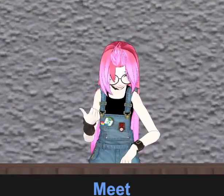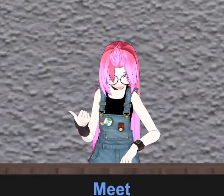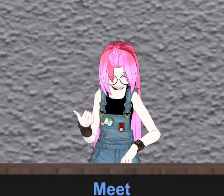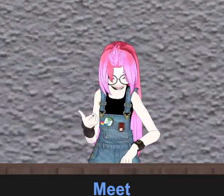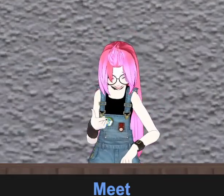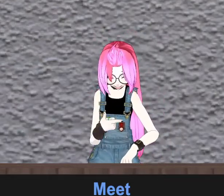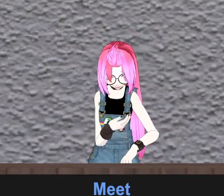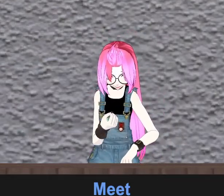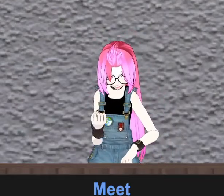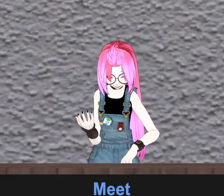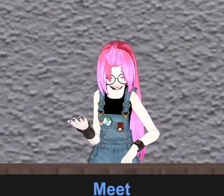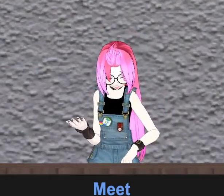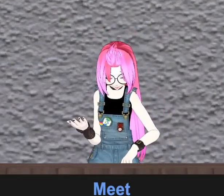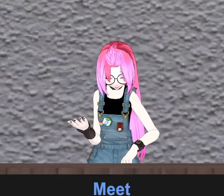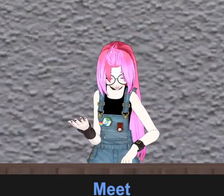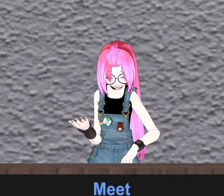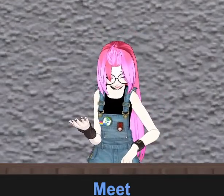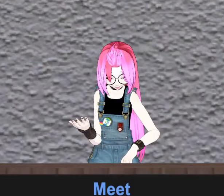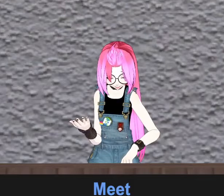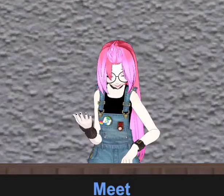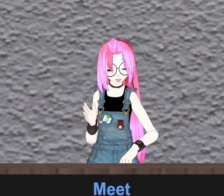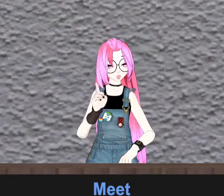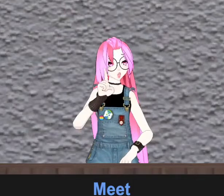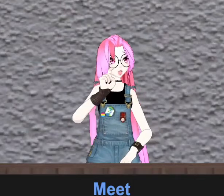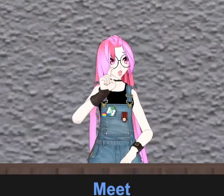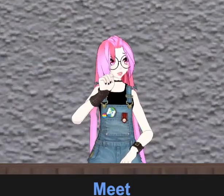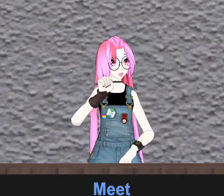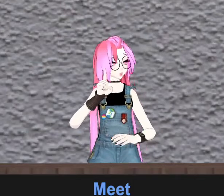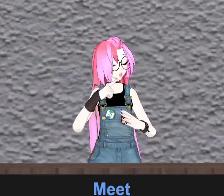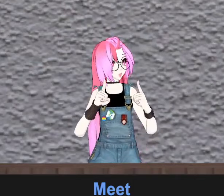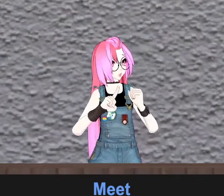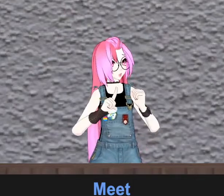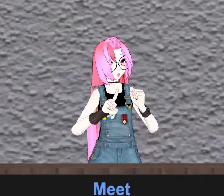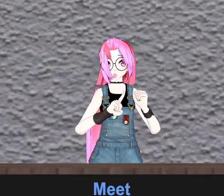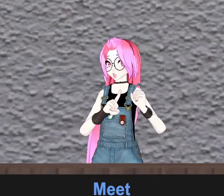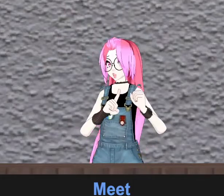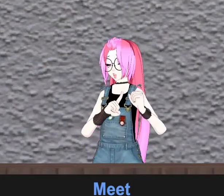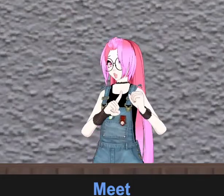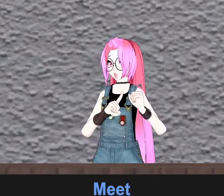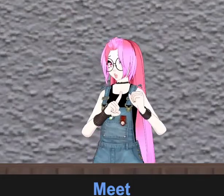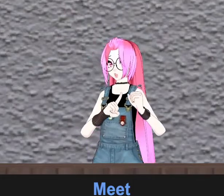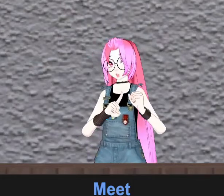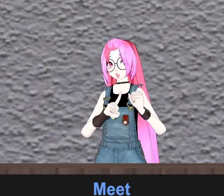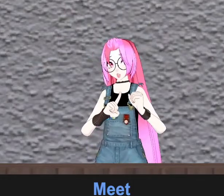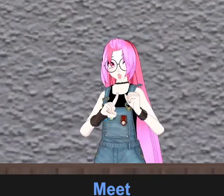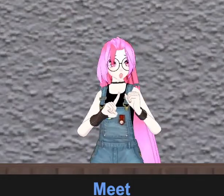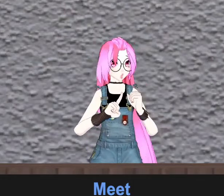All right, let's see. Few more. Do you guys want to learn question words? Is that a good one to go over? I feel like that's a great one,